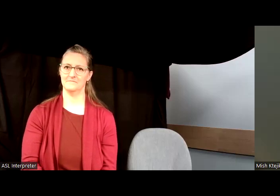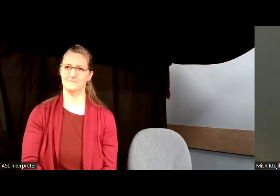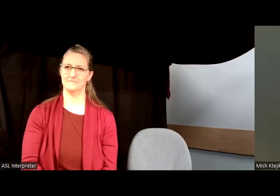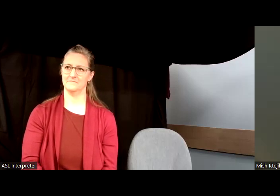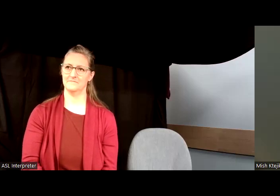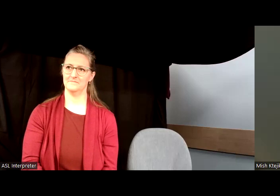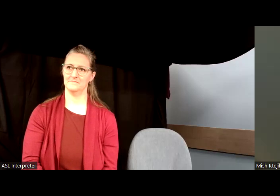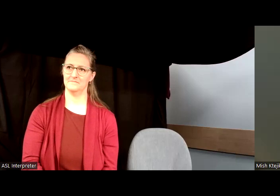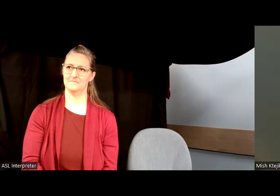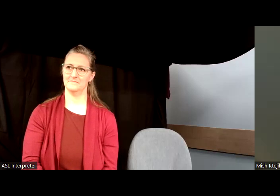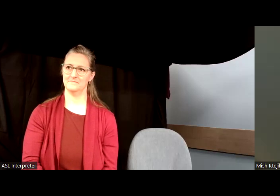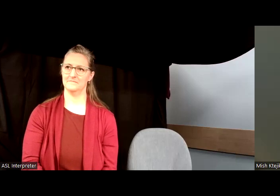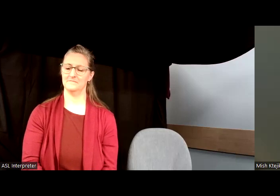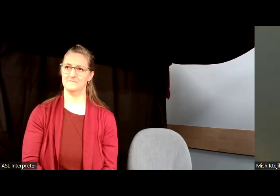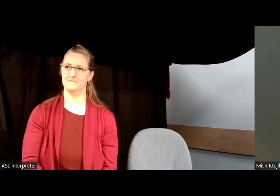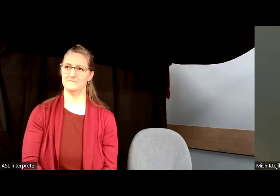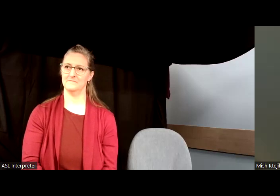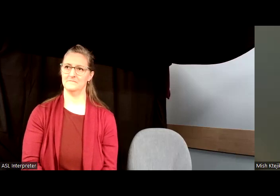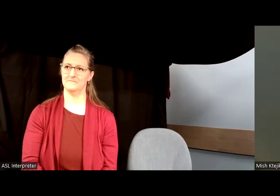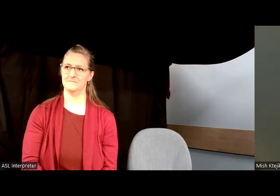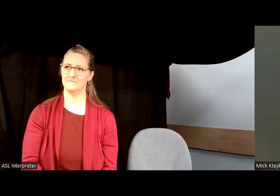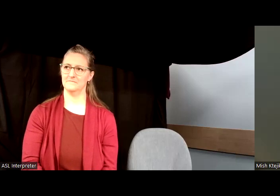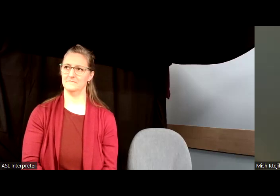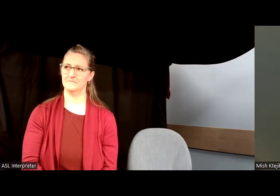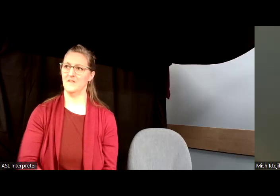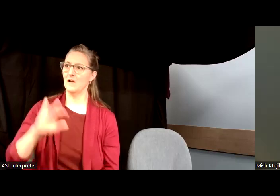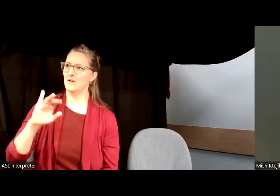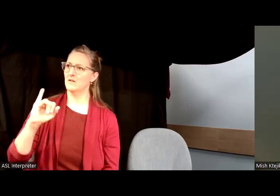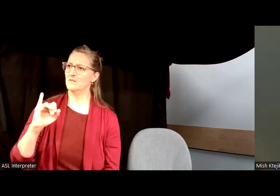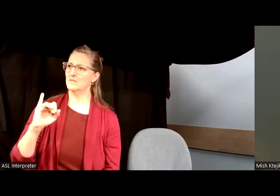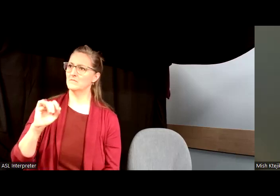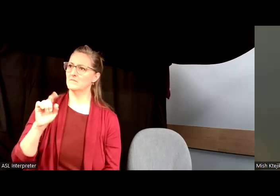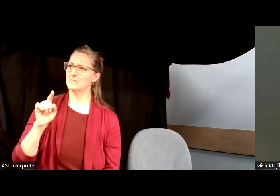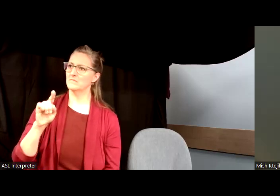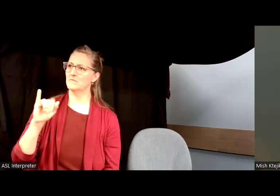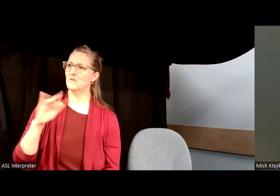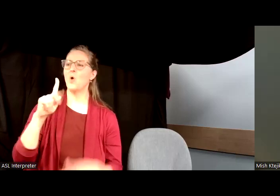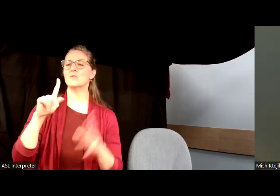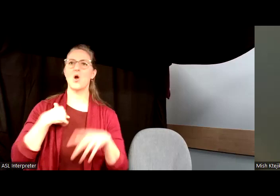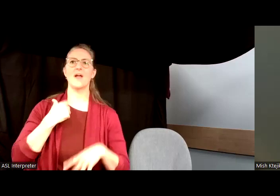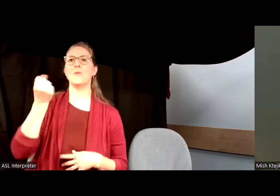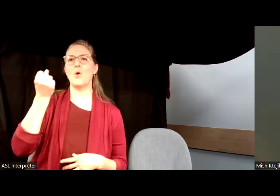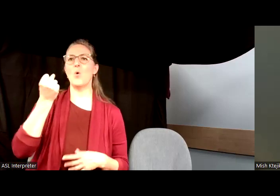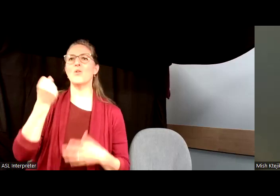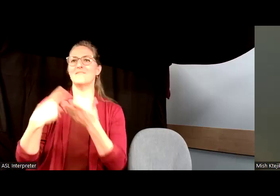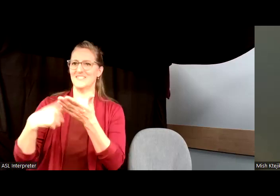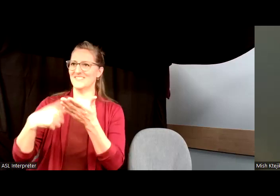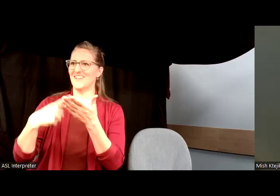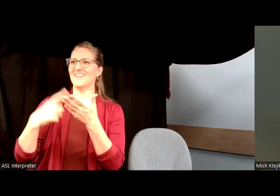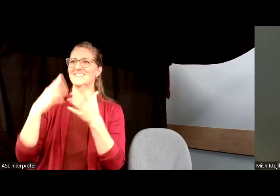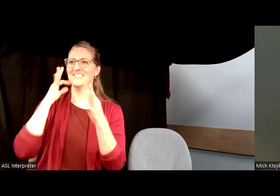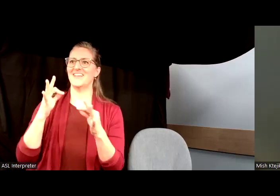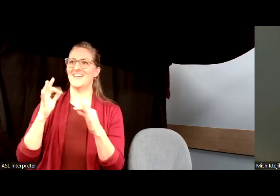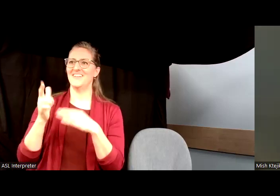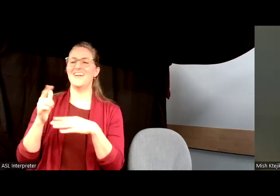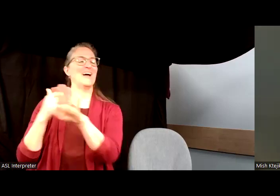So do we need to make a proposal to make a choice, or can we hold off on this, discuss it, and then decide what we